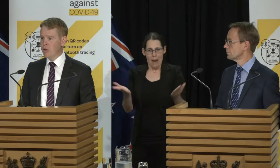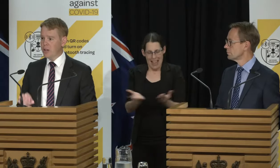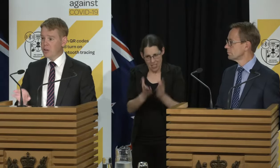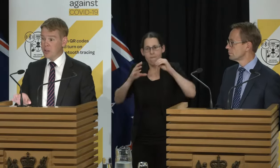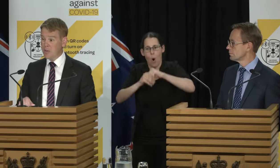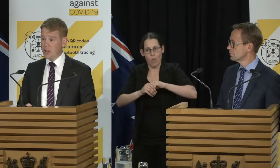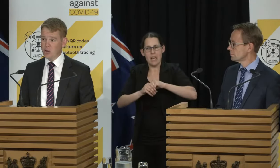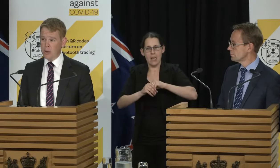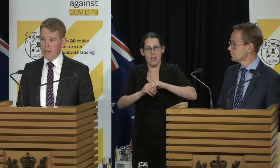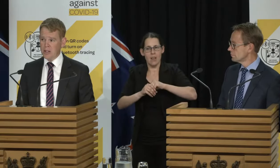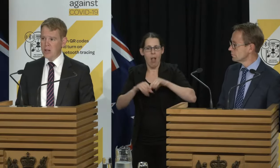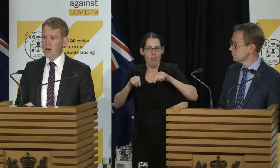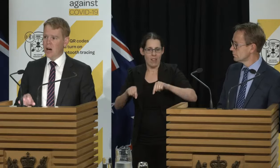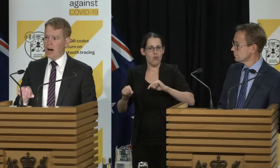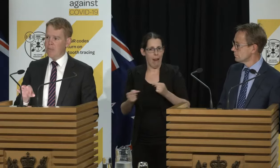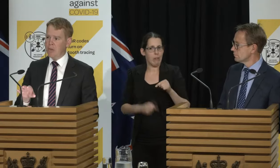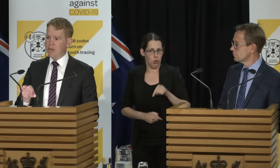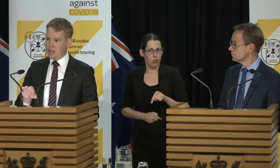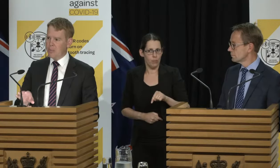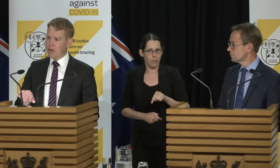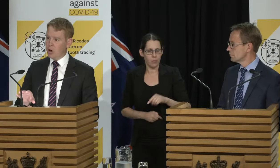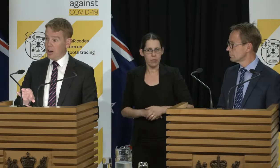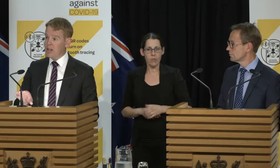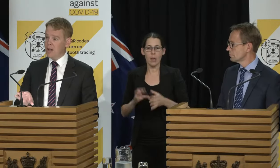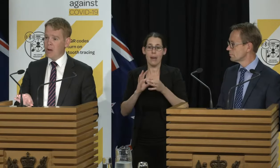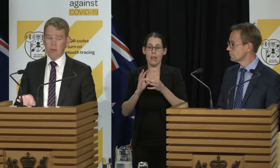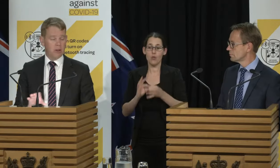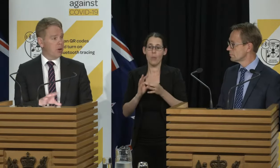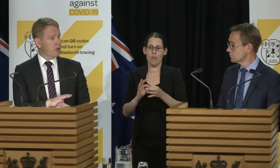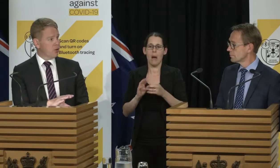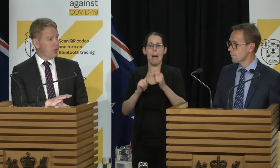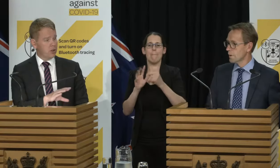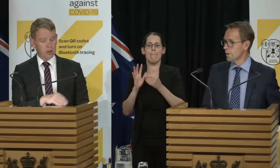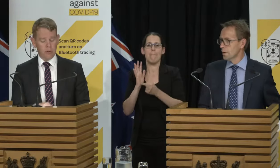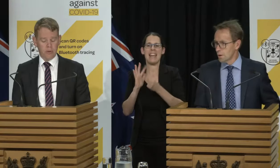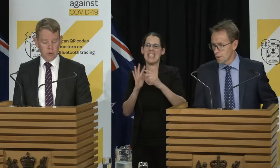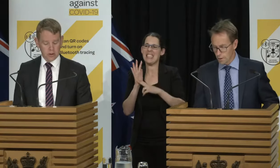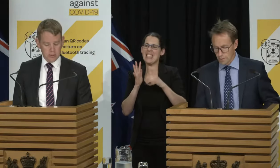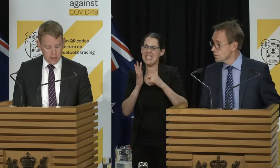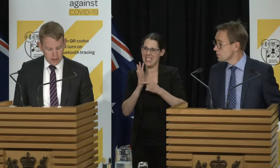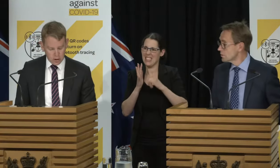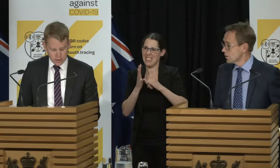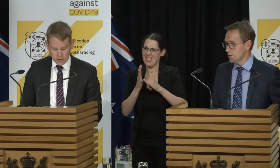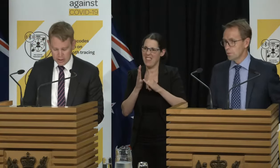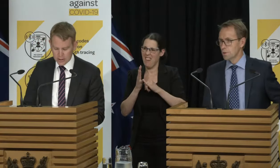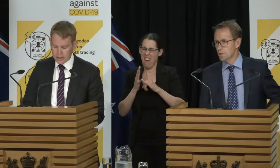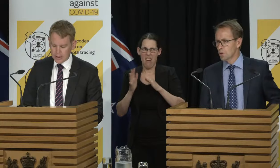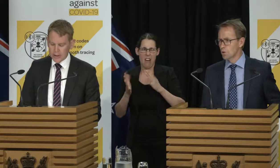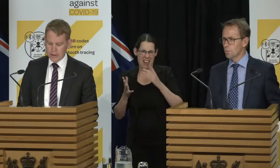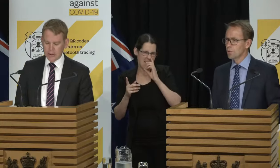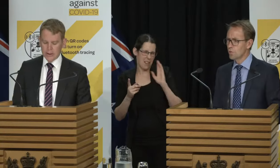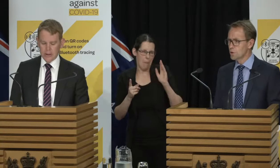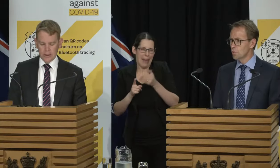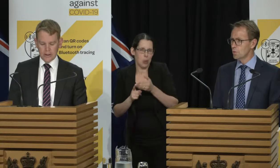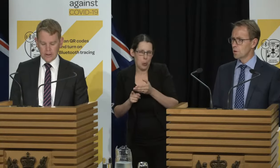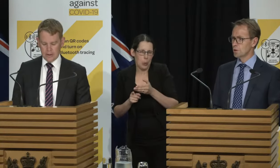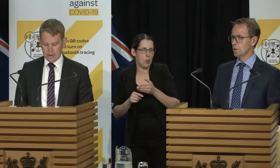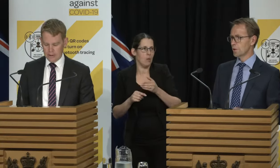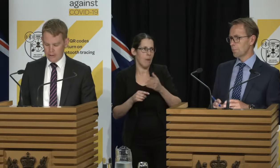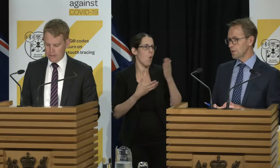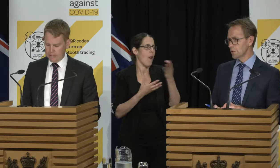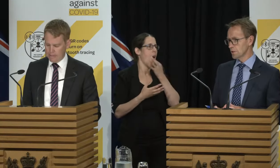together. But on the specific issue of patents, that's something that I can either come back with you. I'm not sure whether Dr. Bloomfield wants to make a comment on that. Thank you, Minister. 2 comments. First of